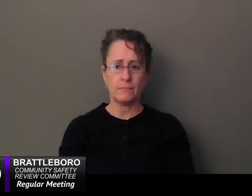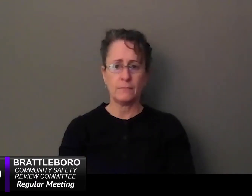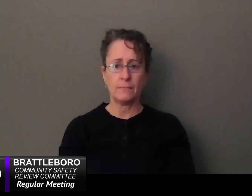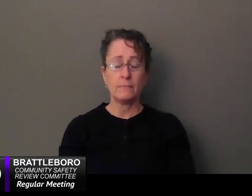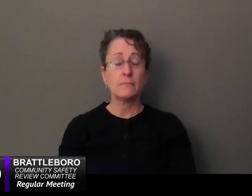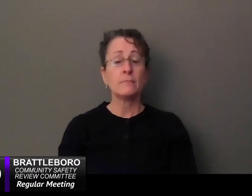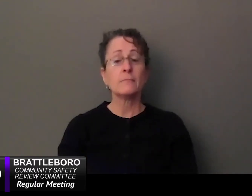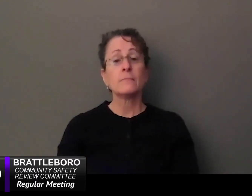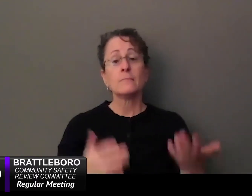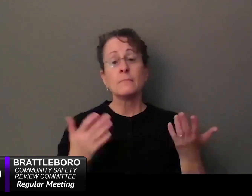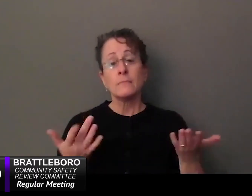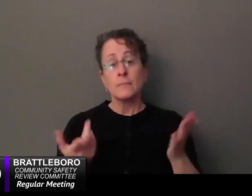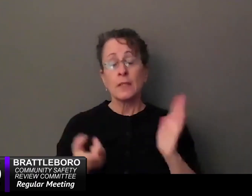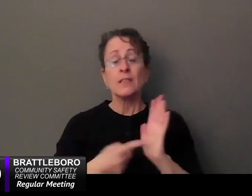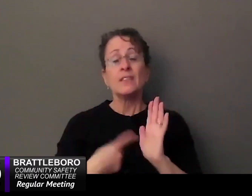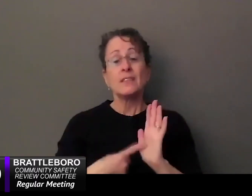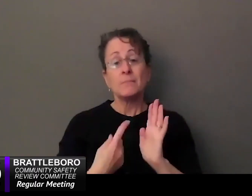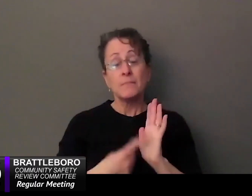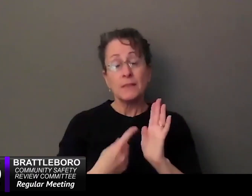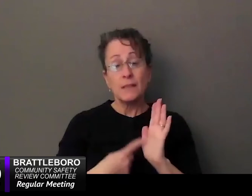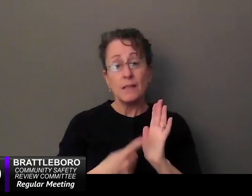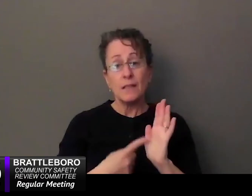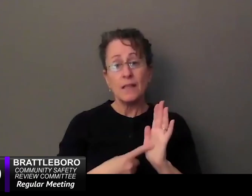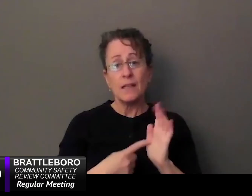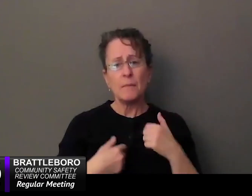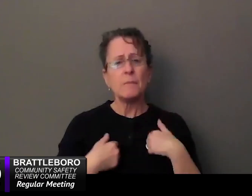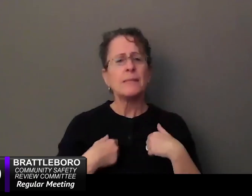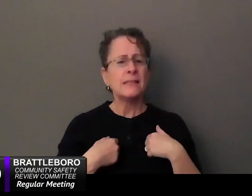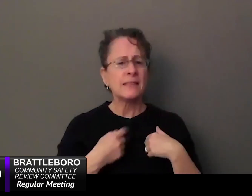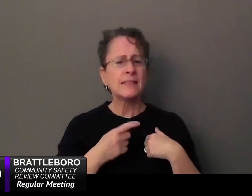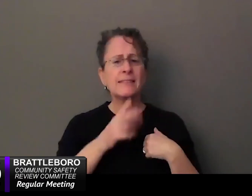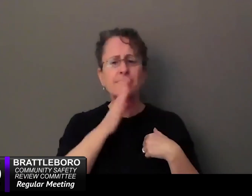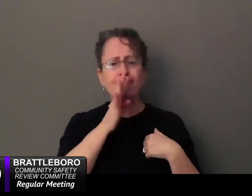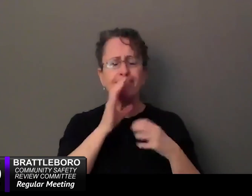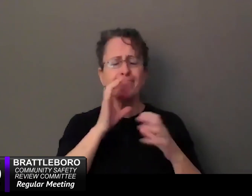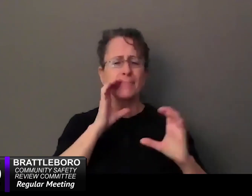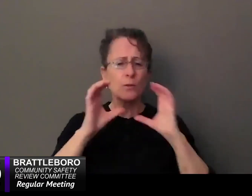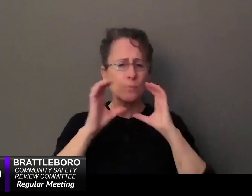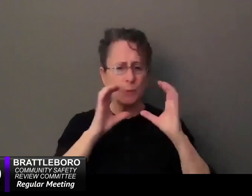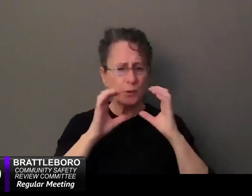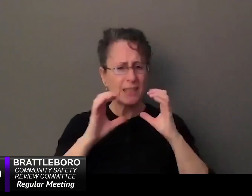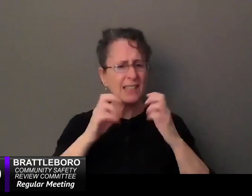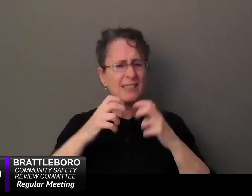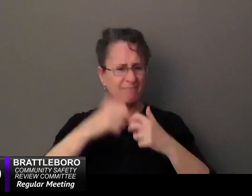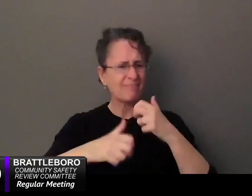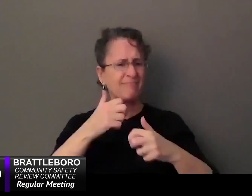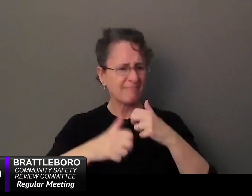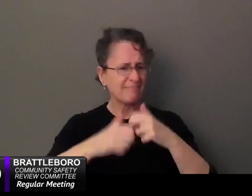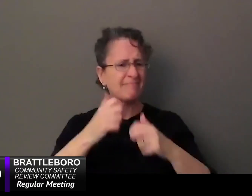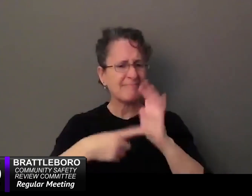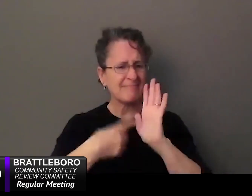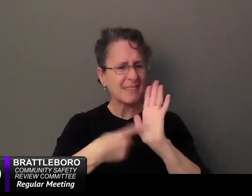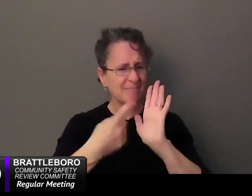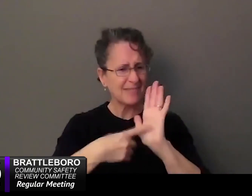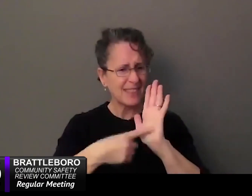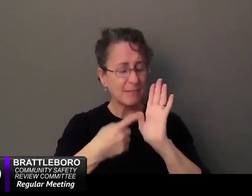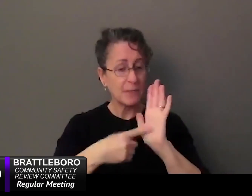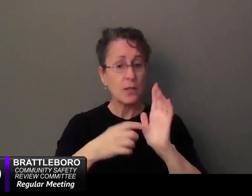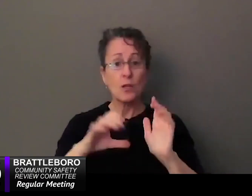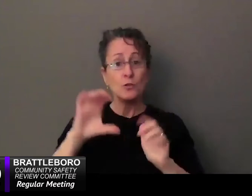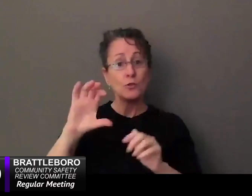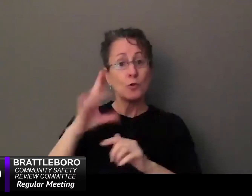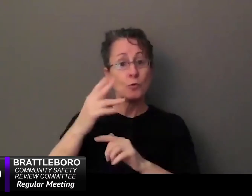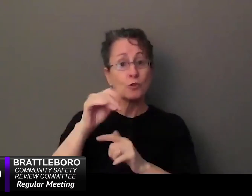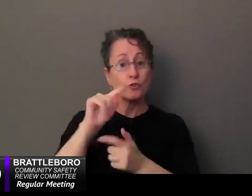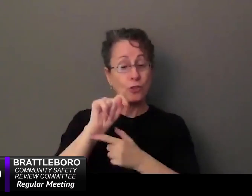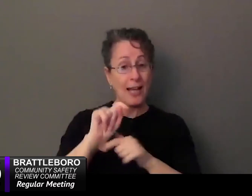sometimes have some speech barriers, and text or the chat function. I would really appreciate that accommodation,